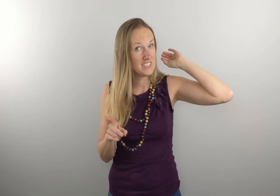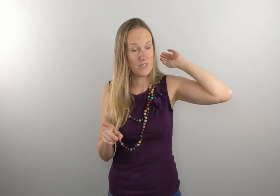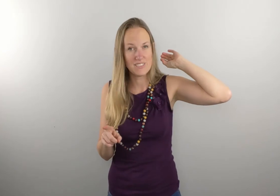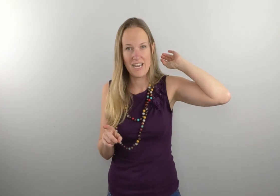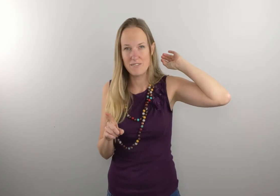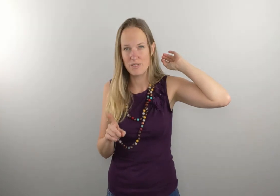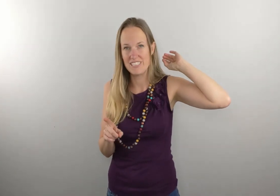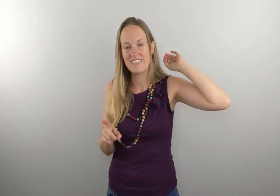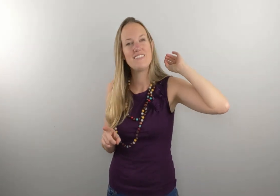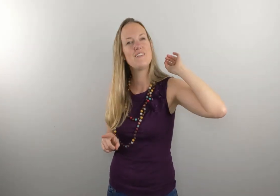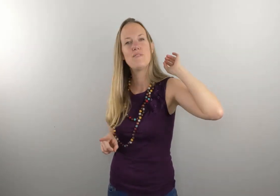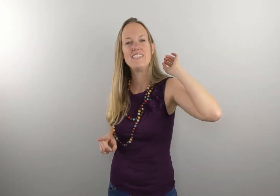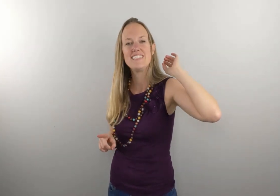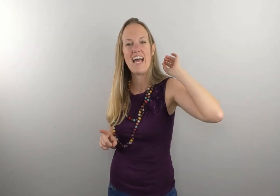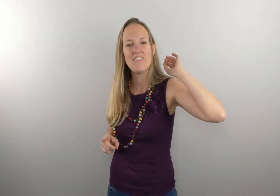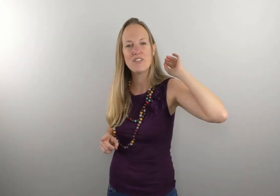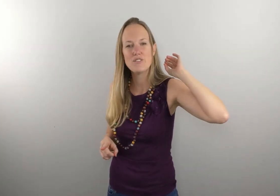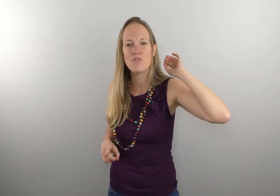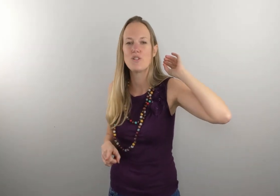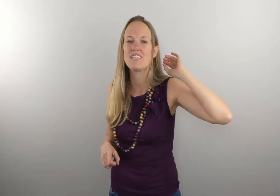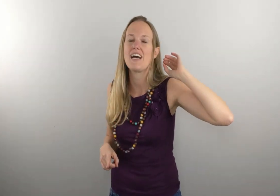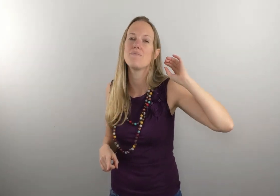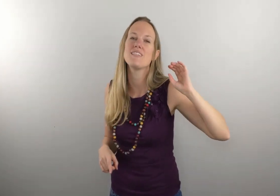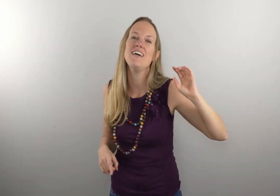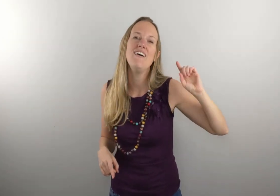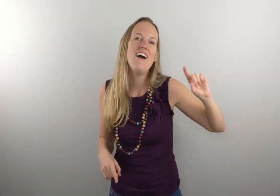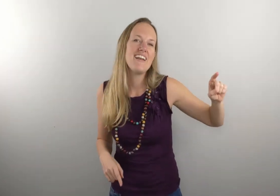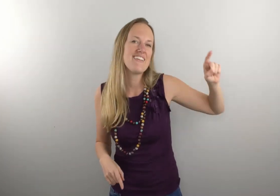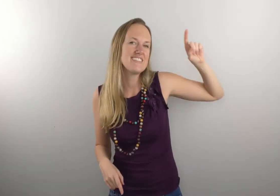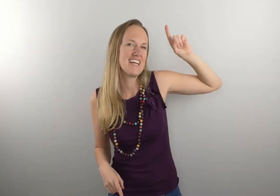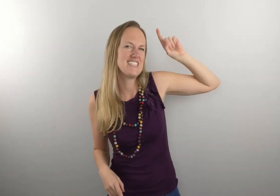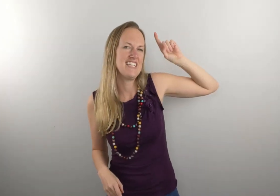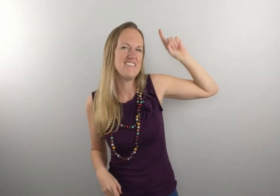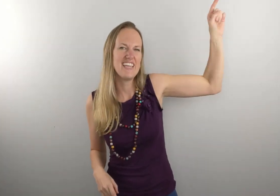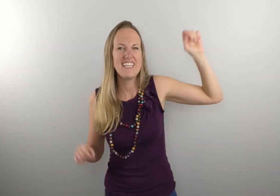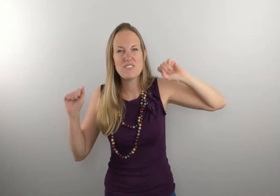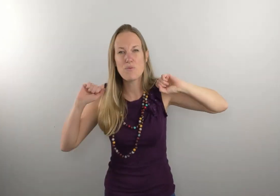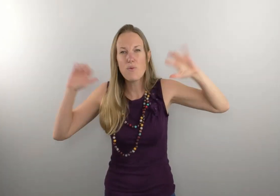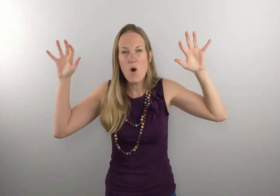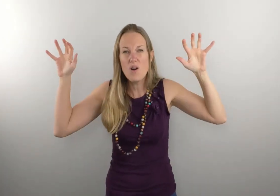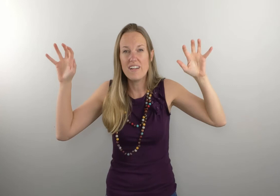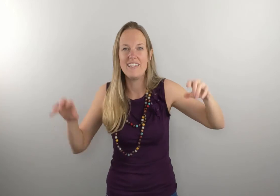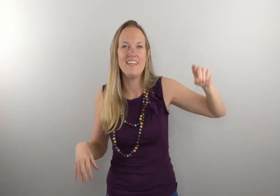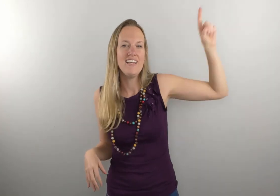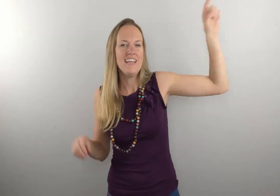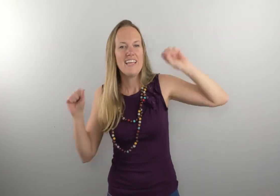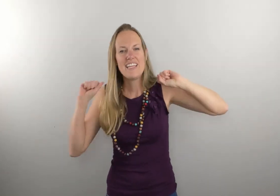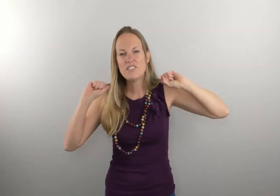4 times. We're just gonna do it once. And after those 4 times, another section of he's roaring